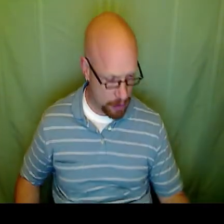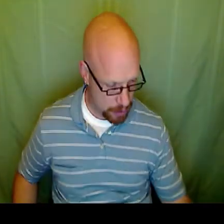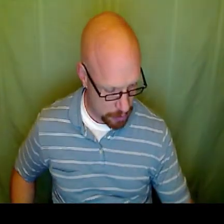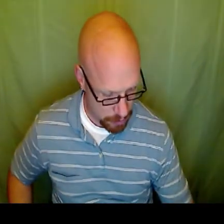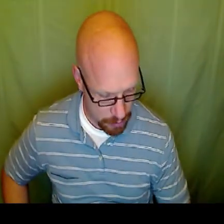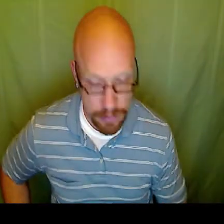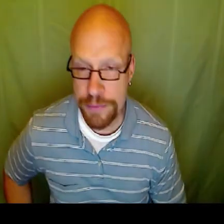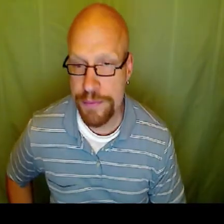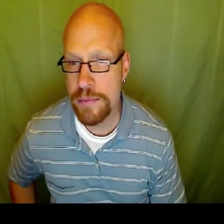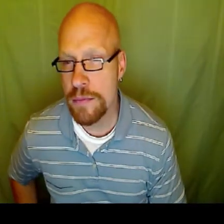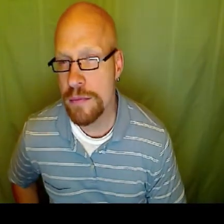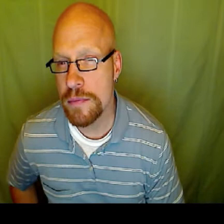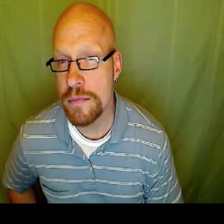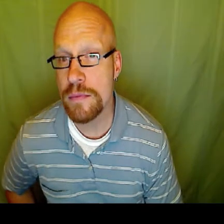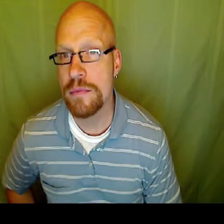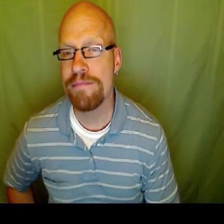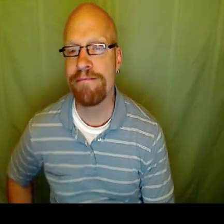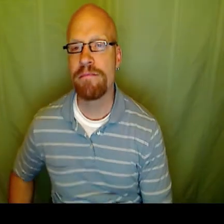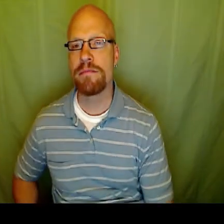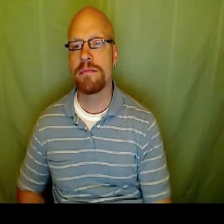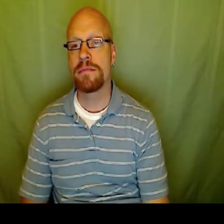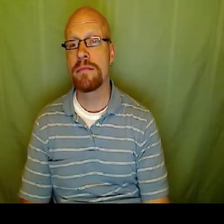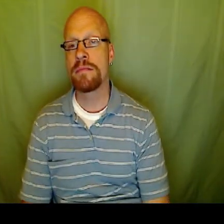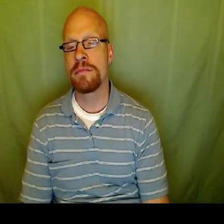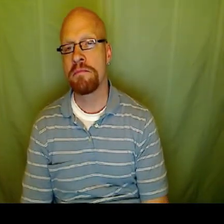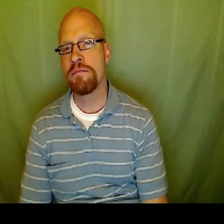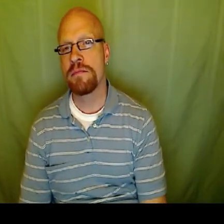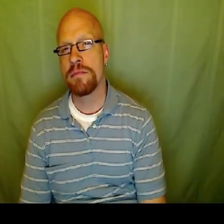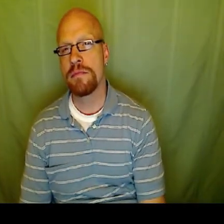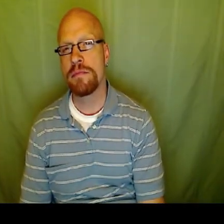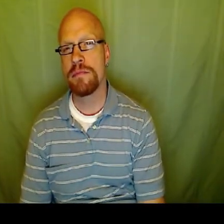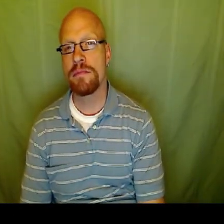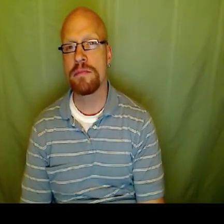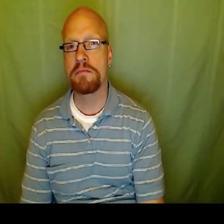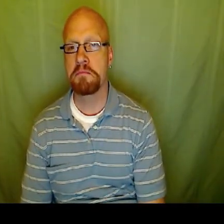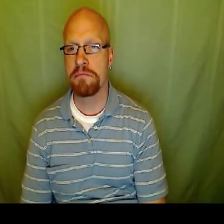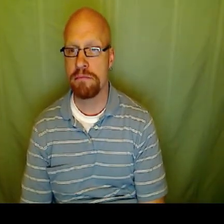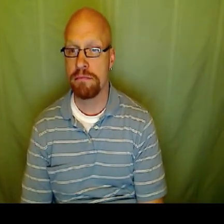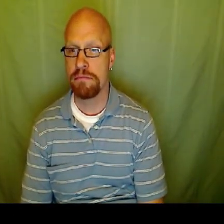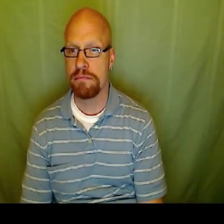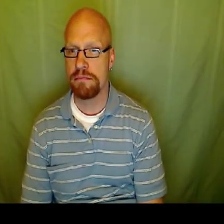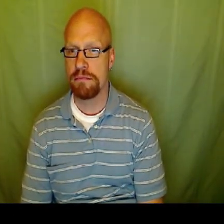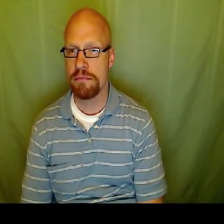one equation that we've created, and one variable we can solve for x now.